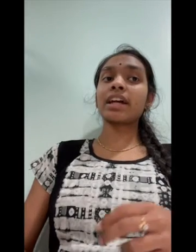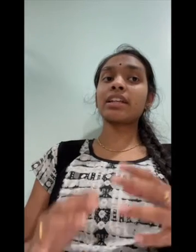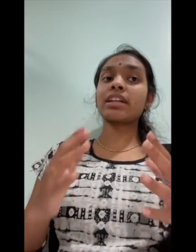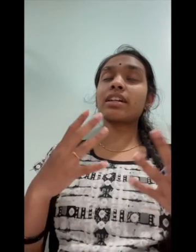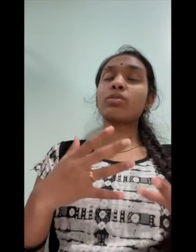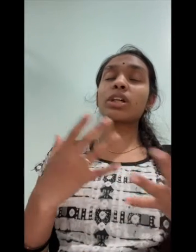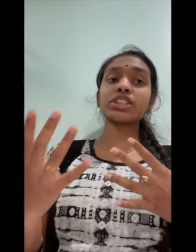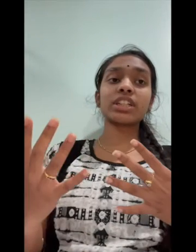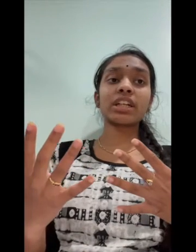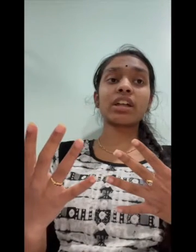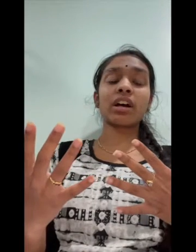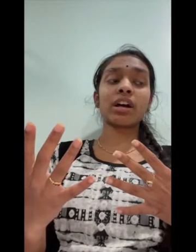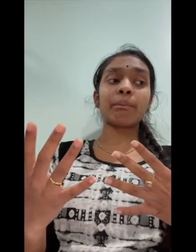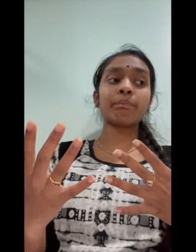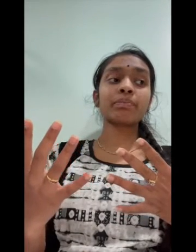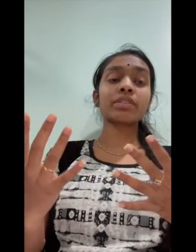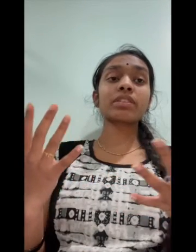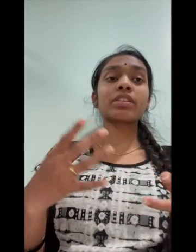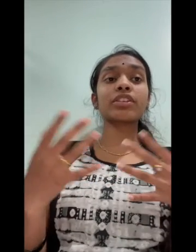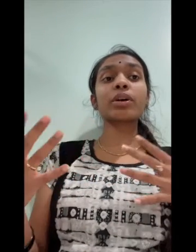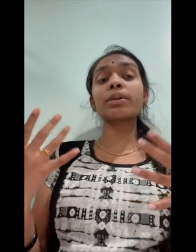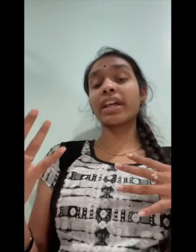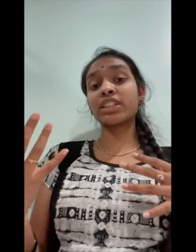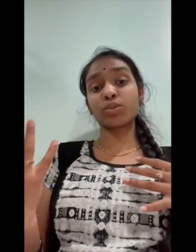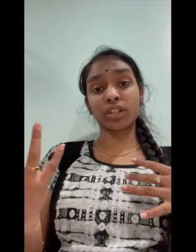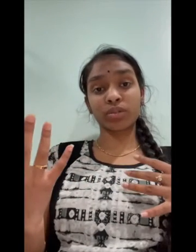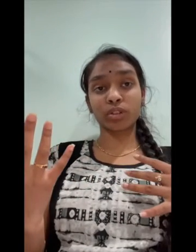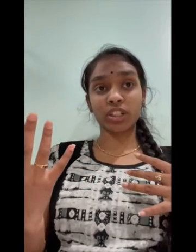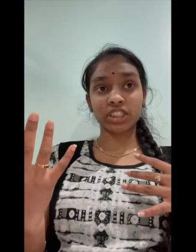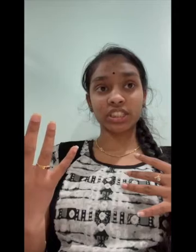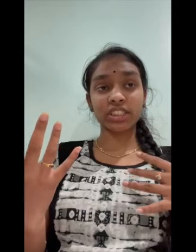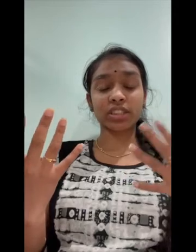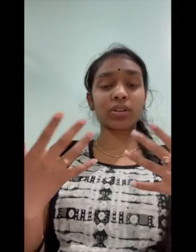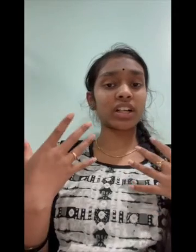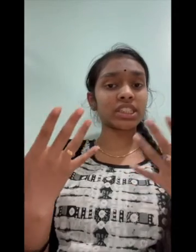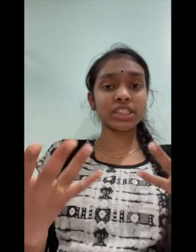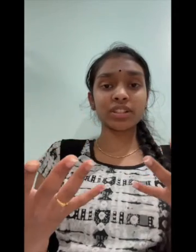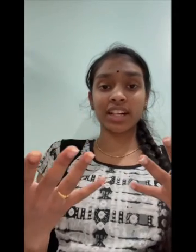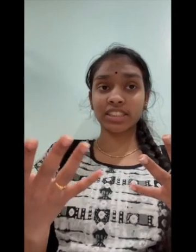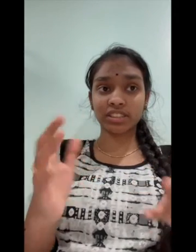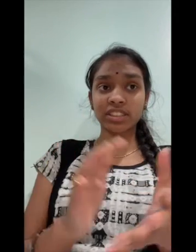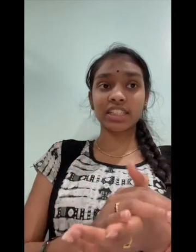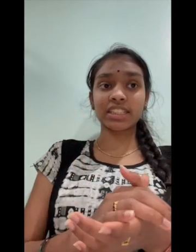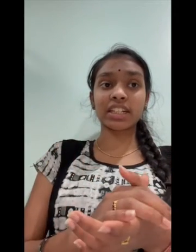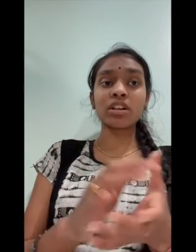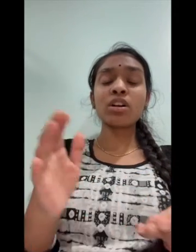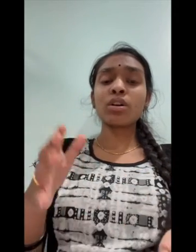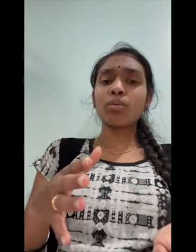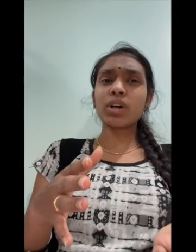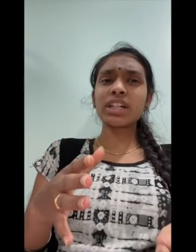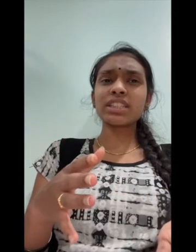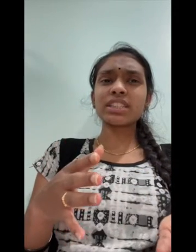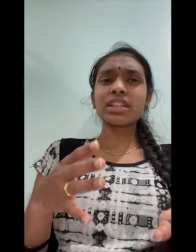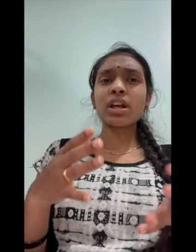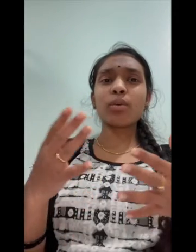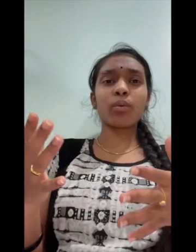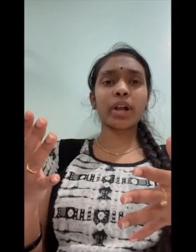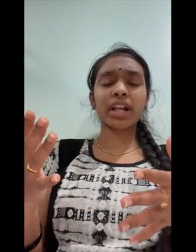And question, the WH word questions. So how do you ask those signs? Like what,